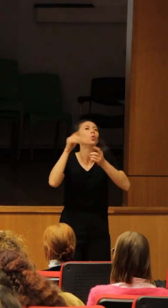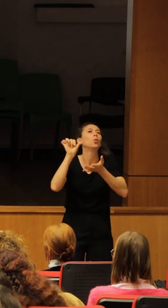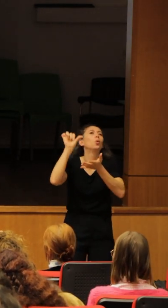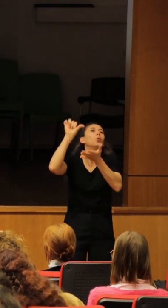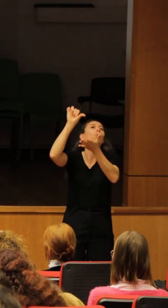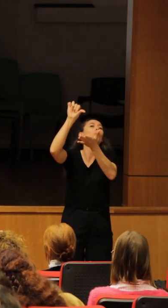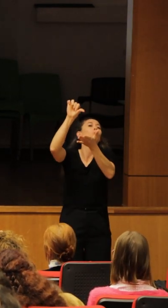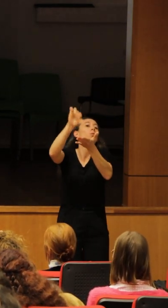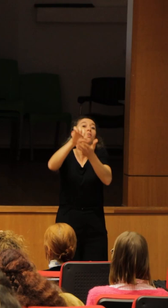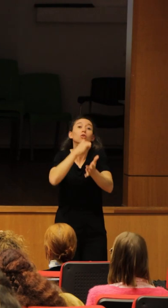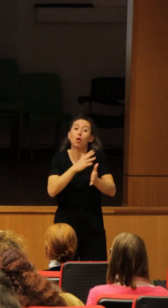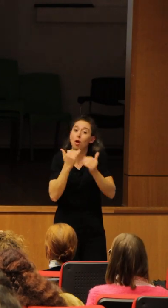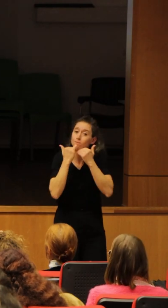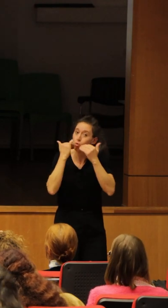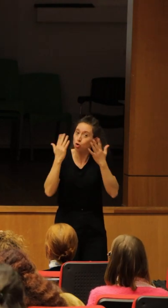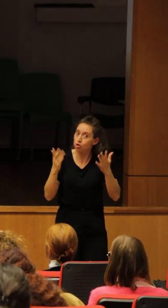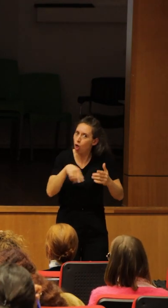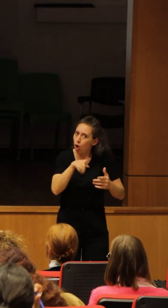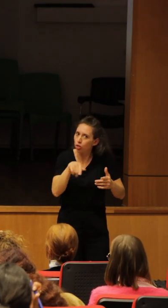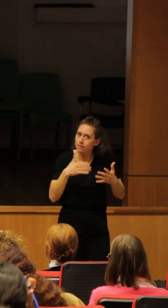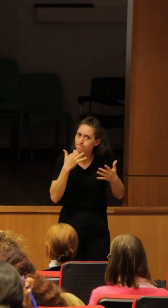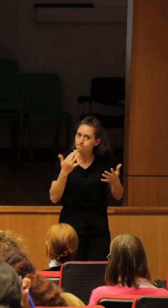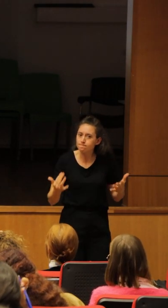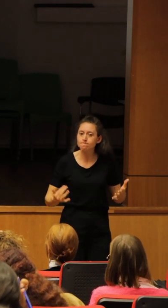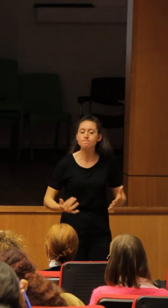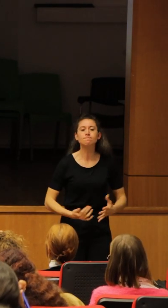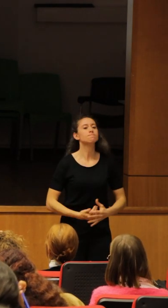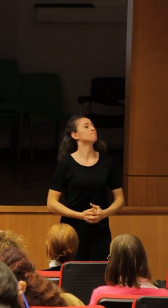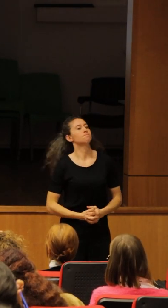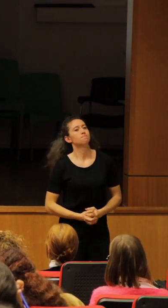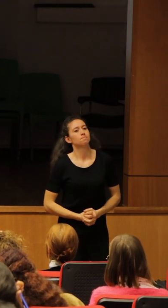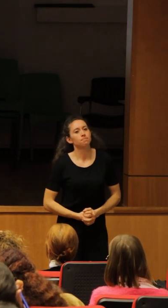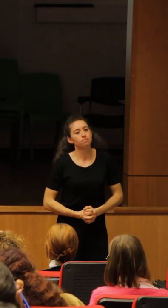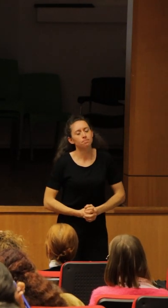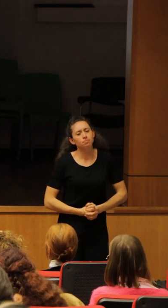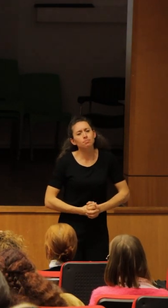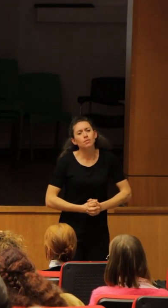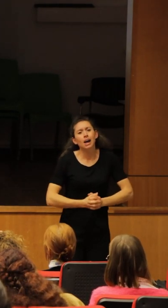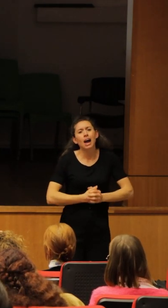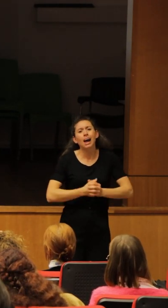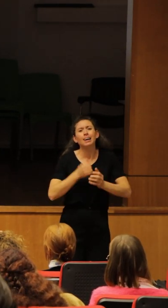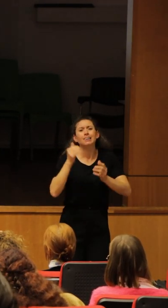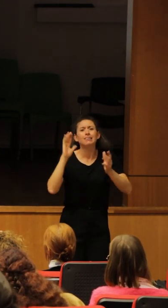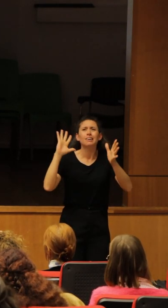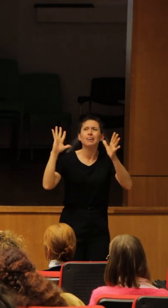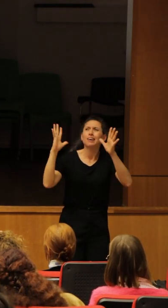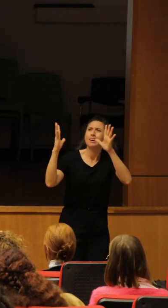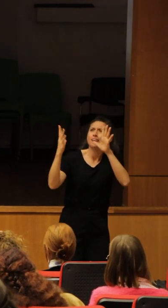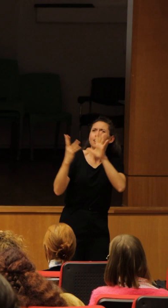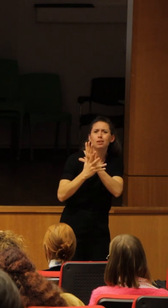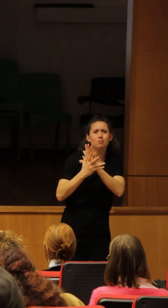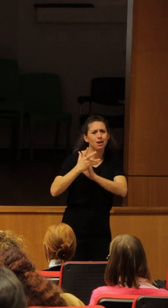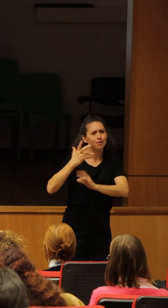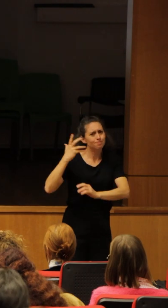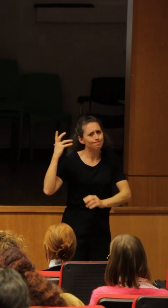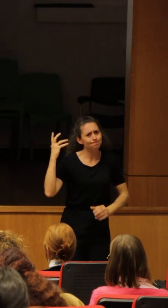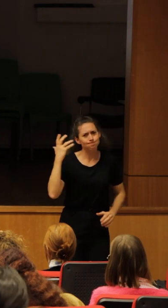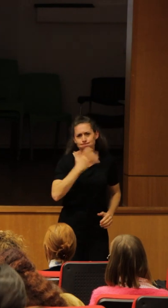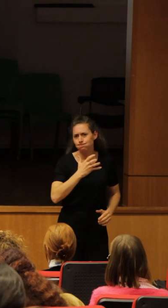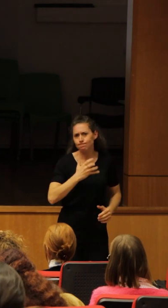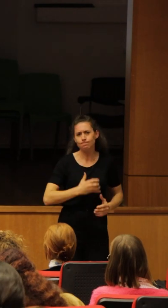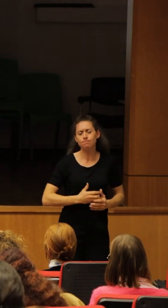Es una historia, no sé. And dónde. They have a terrible, terrible weather there. Y había un clima terrible en ese lugar. There was